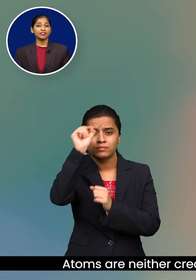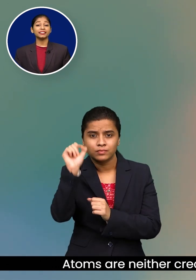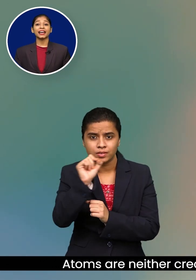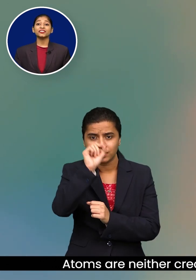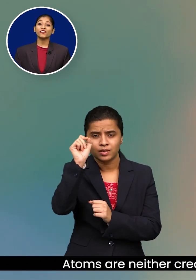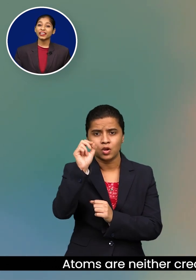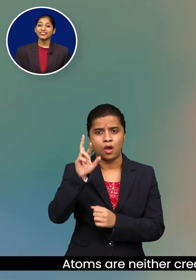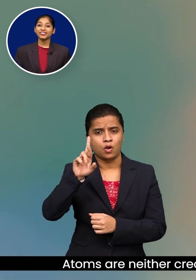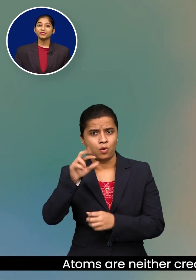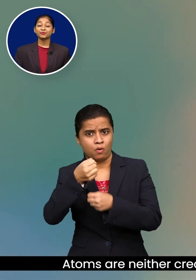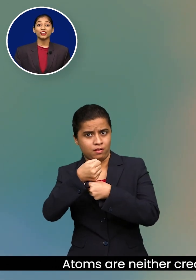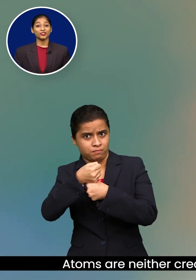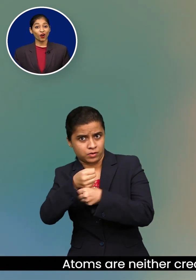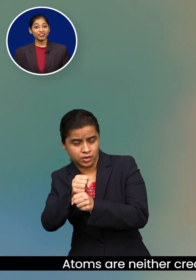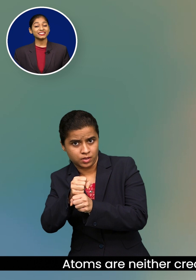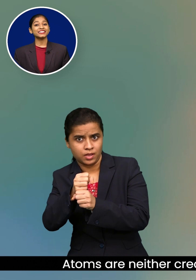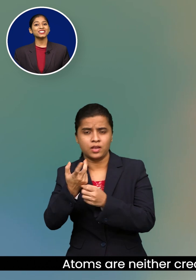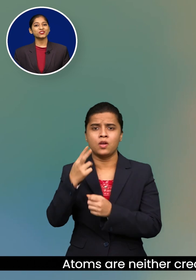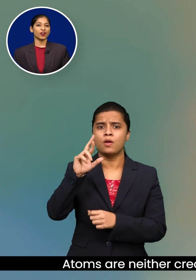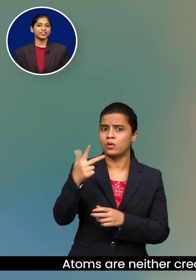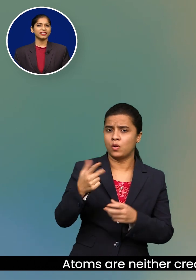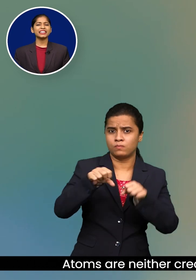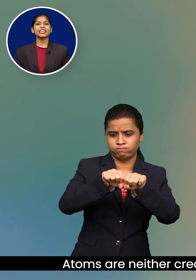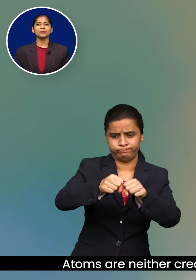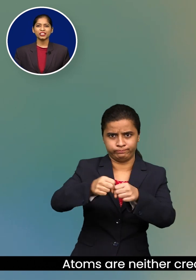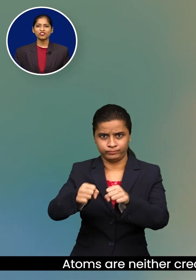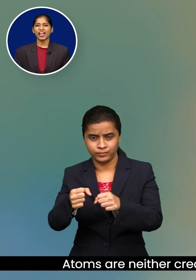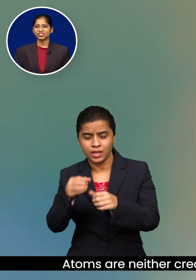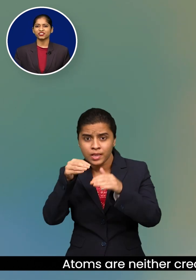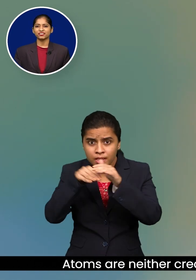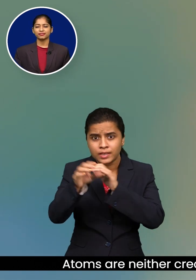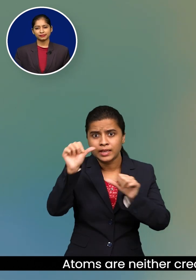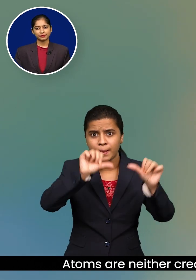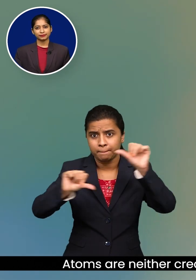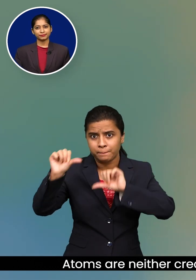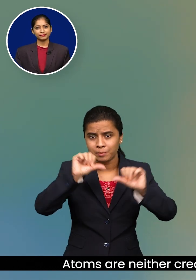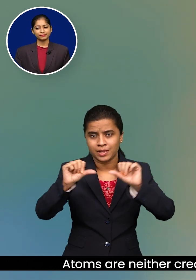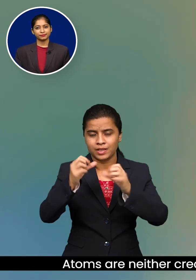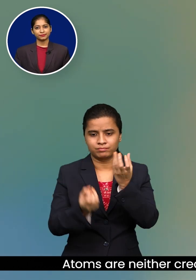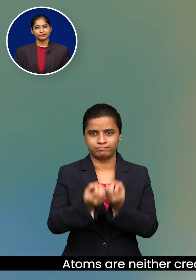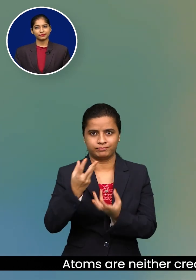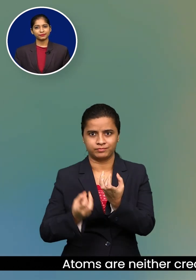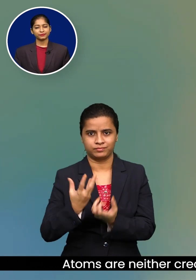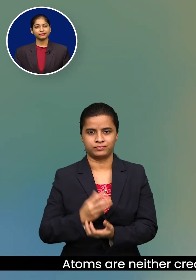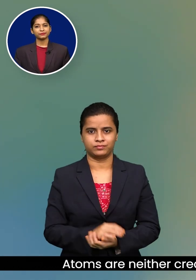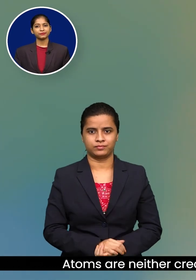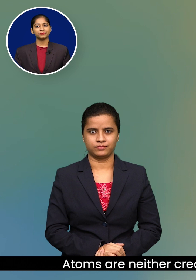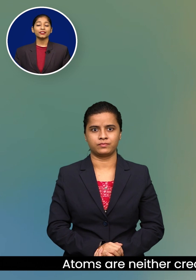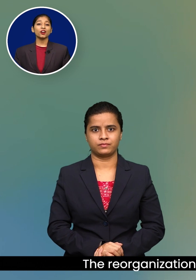Atoms are neither created nor destroyed in a chemical reaction.